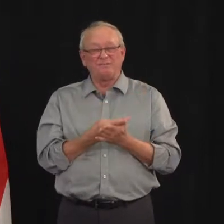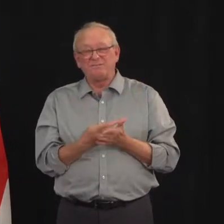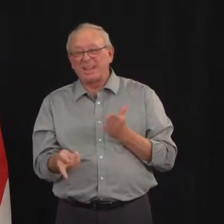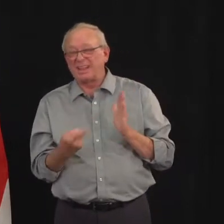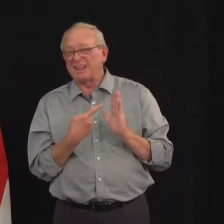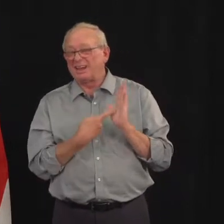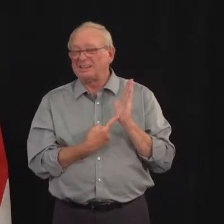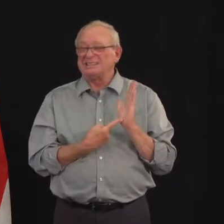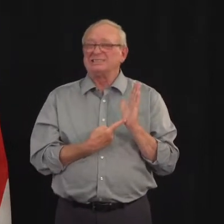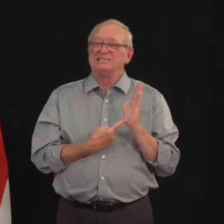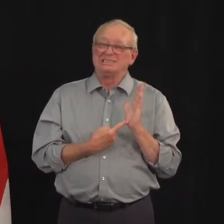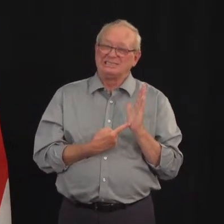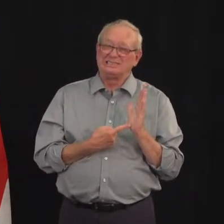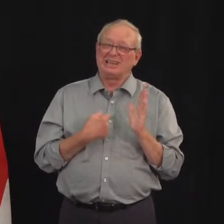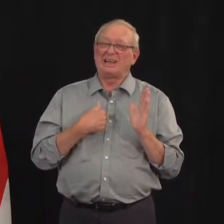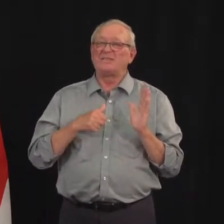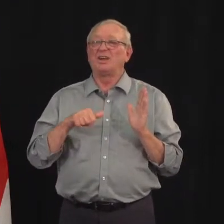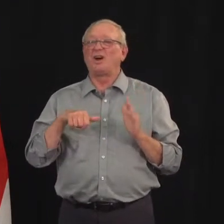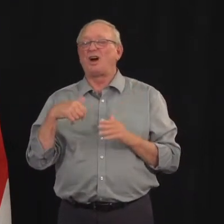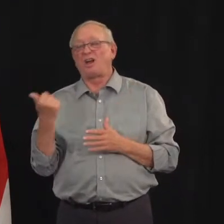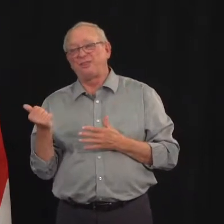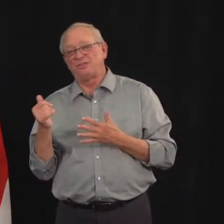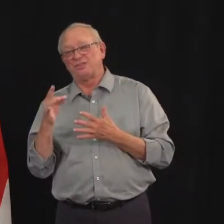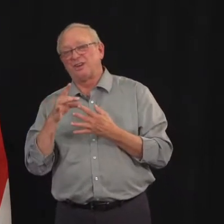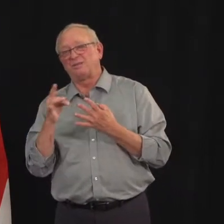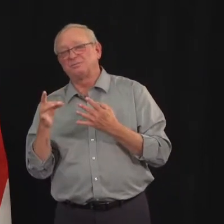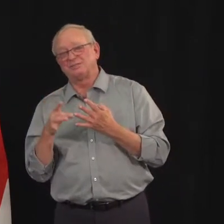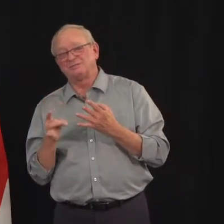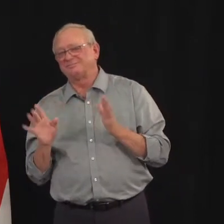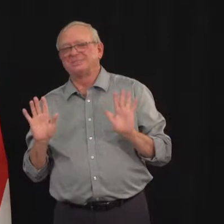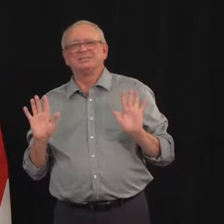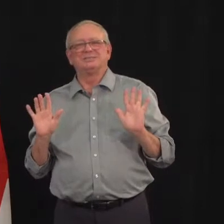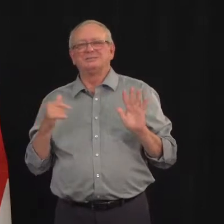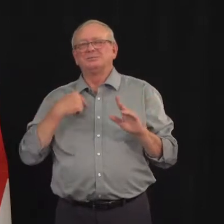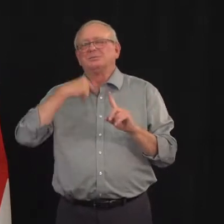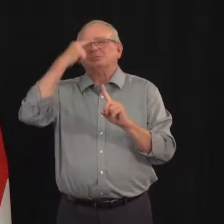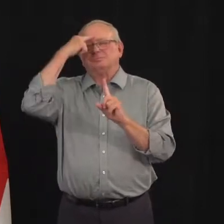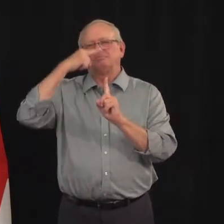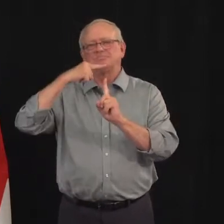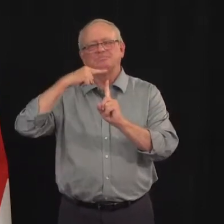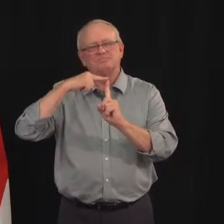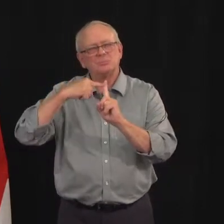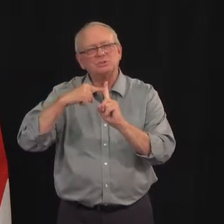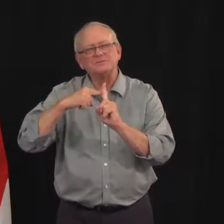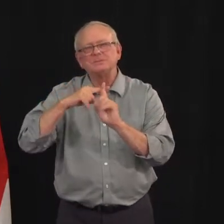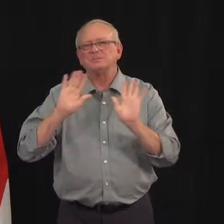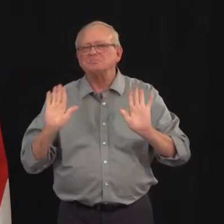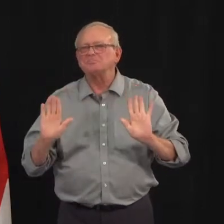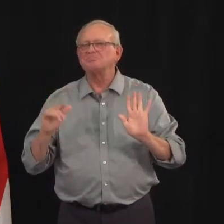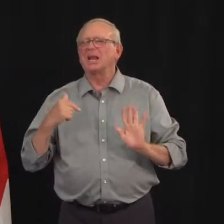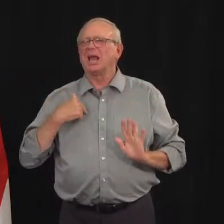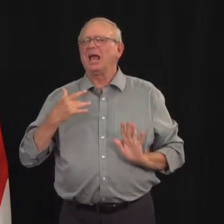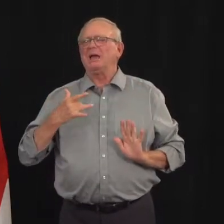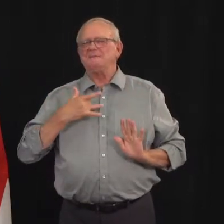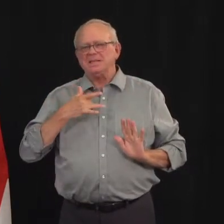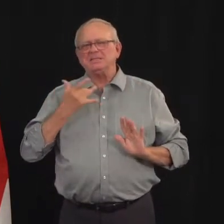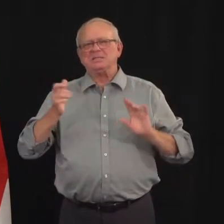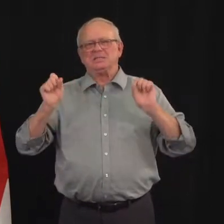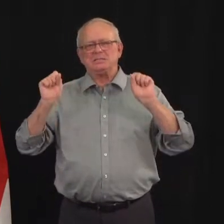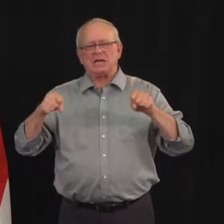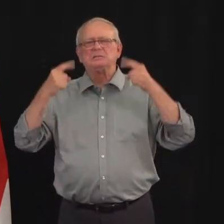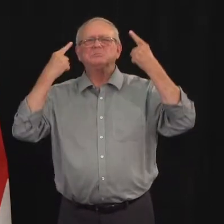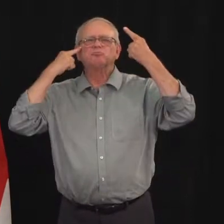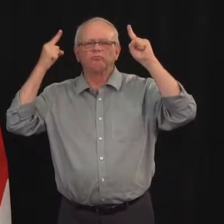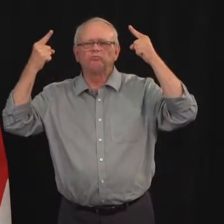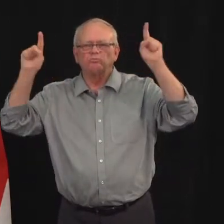we do have options available to us, but I believe that we can move forward successfully, again, with all of